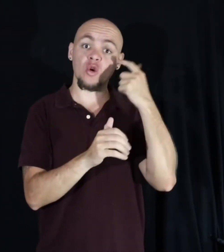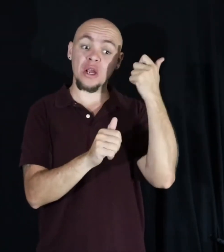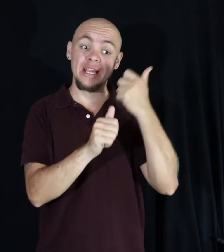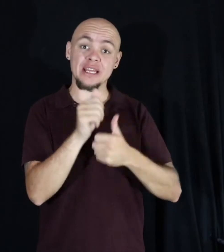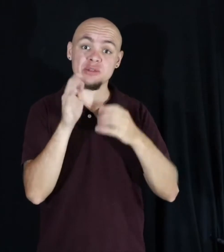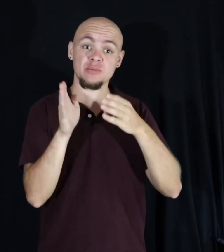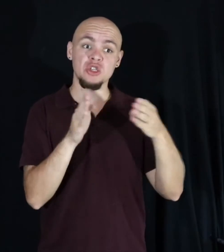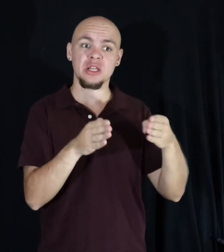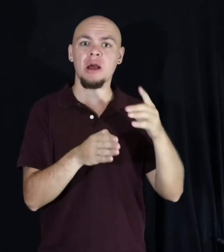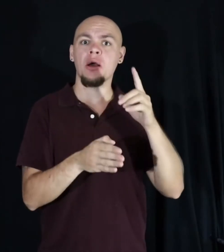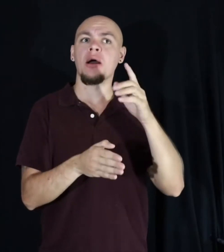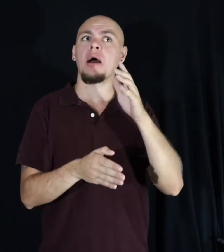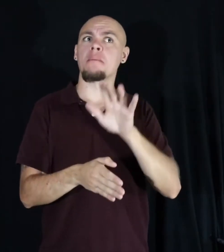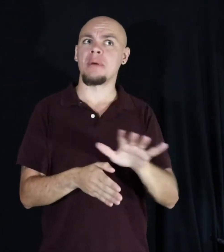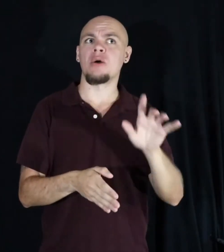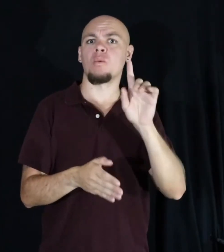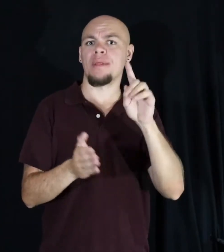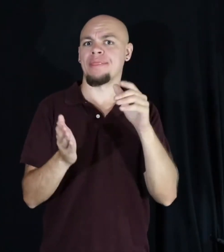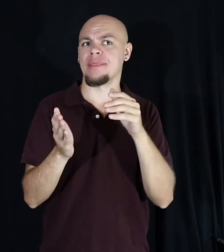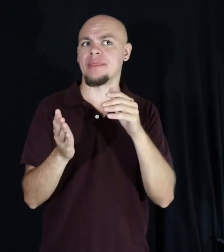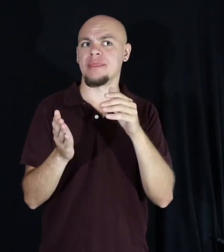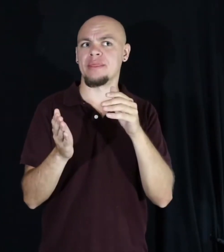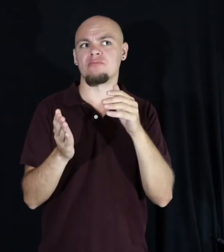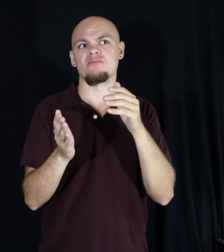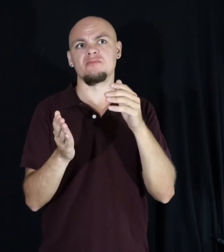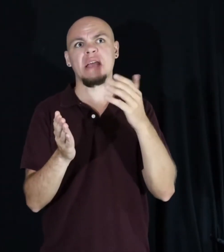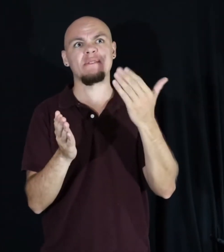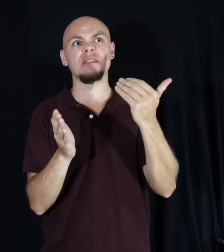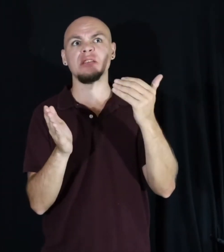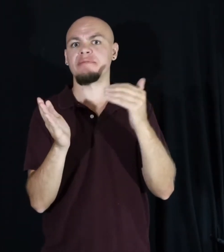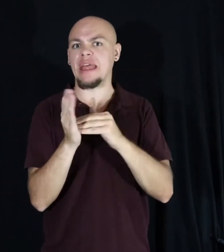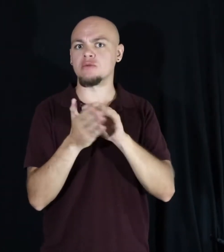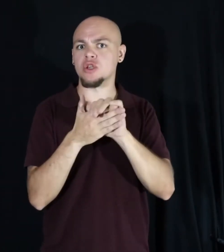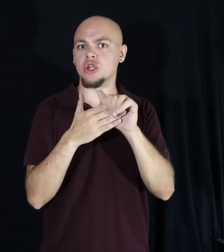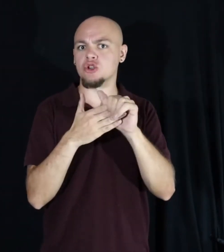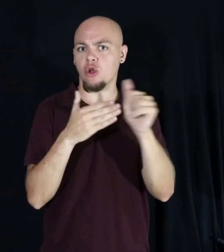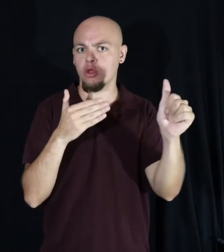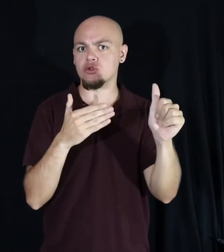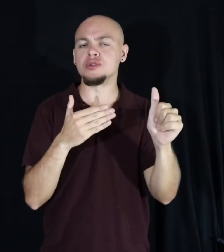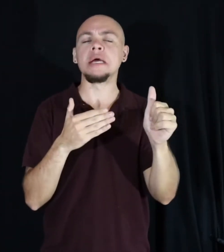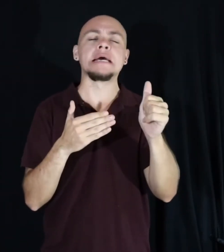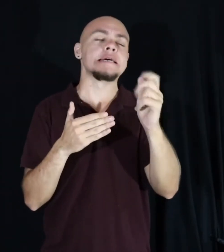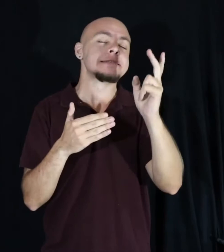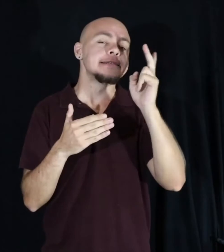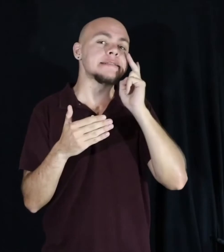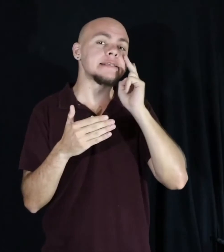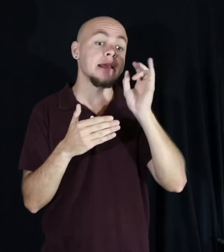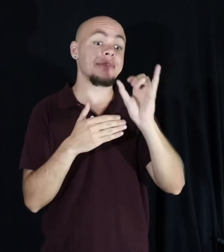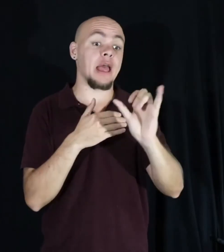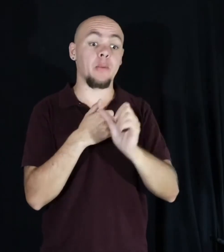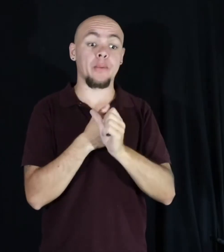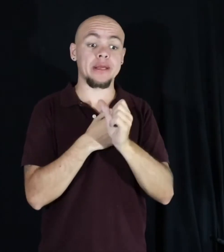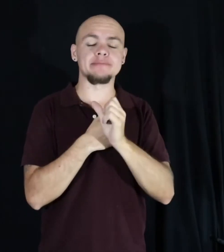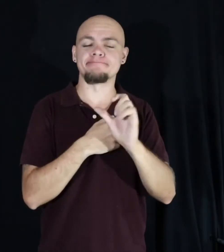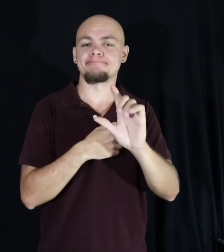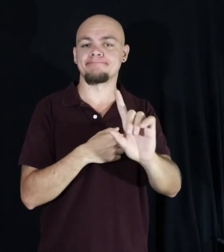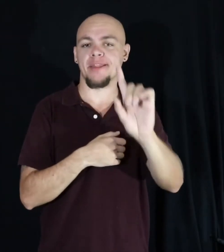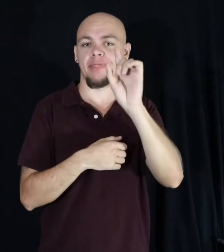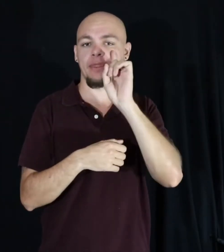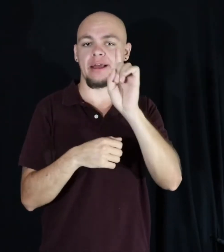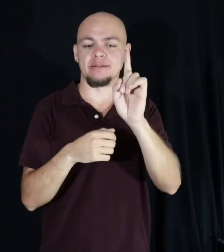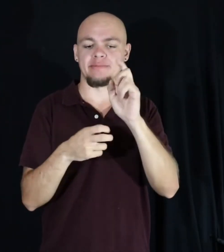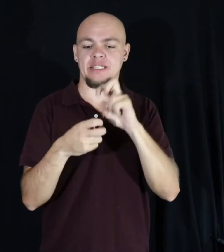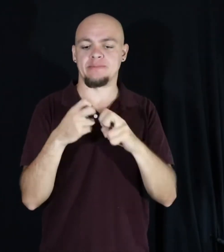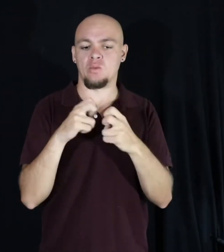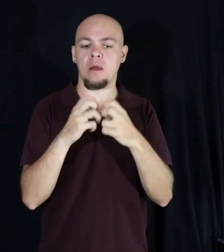this is around $15,000. So having seen this danger to the economy, I thought we need to find a solution to